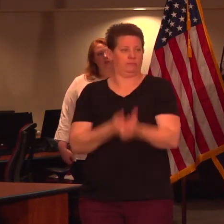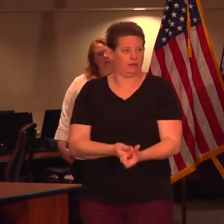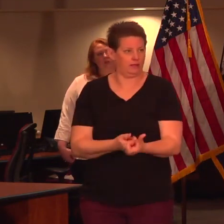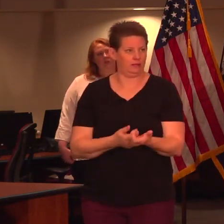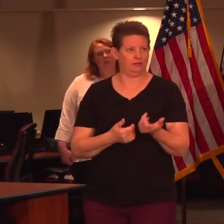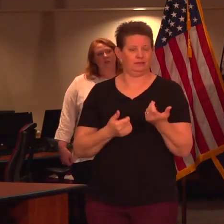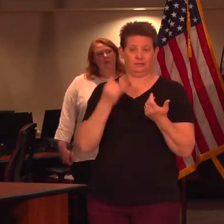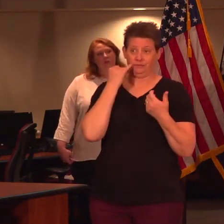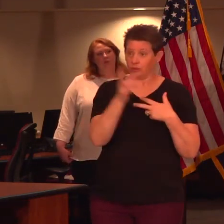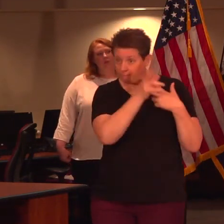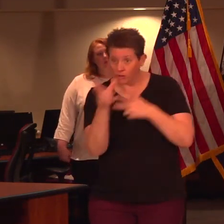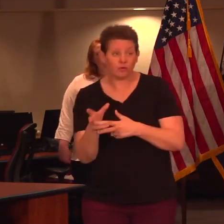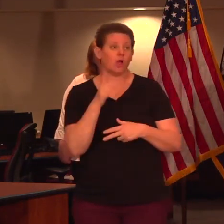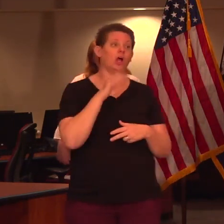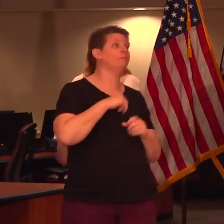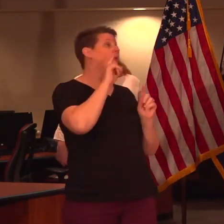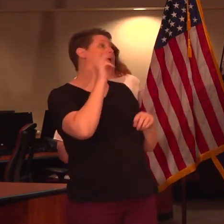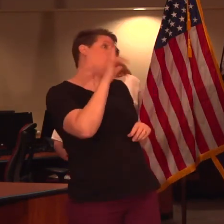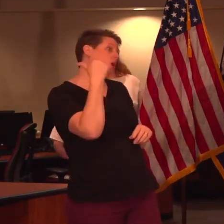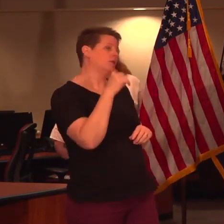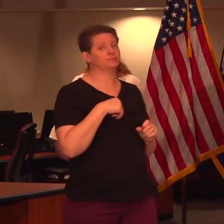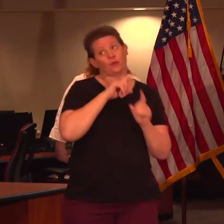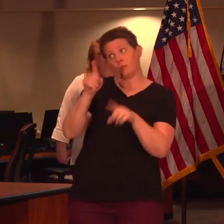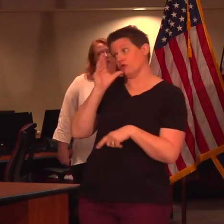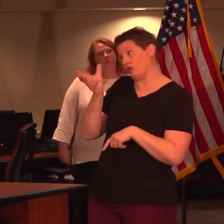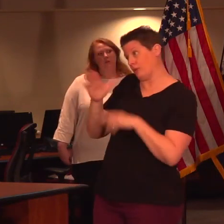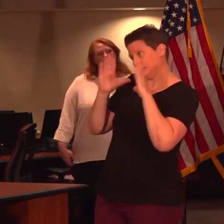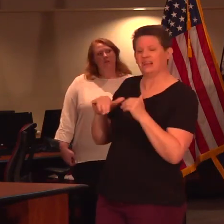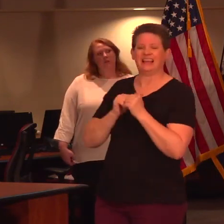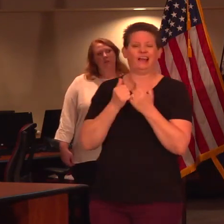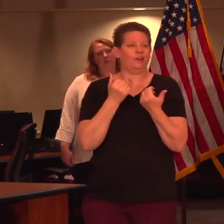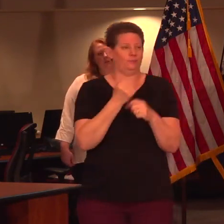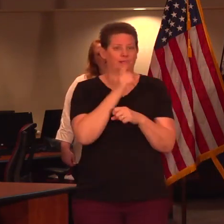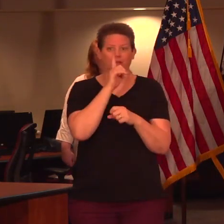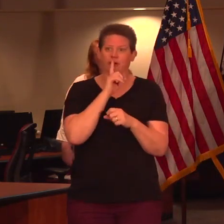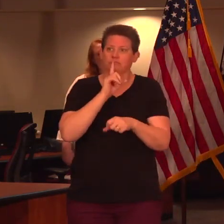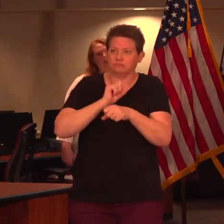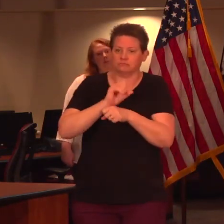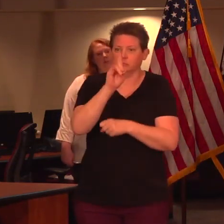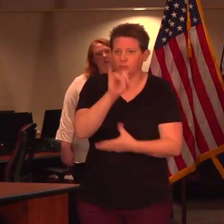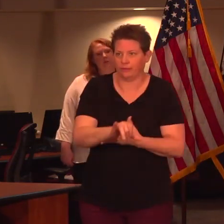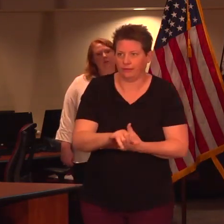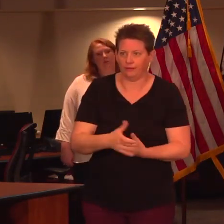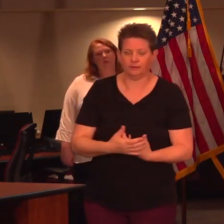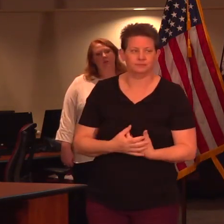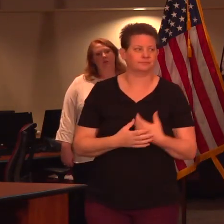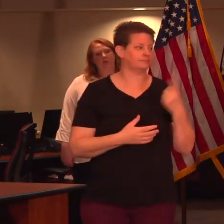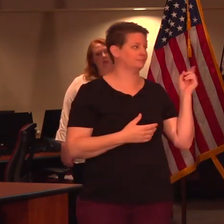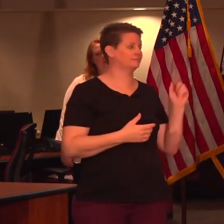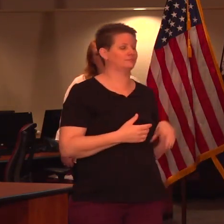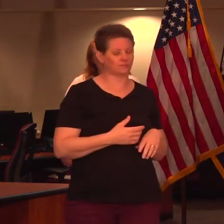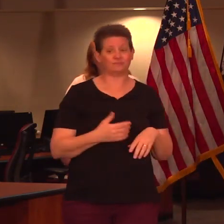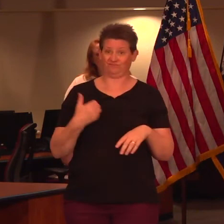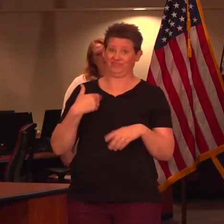you get stopped by an officer, you could say, oh, I'm going to Walgreens, I'm going to grandma's house. How do you make sure that they are enforcing that? Well, we